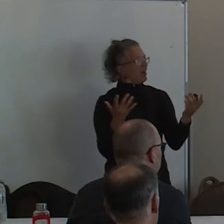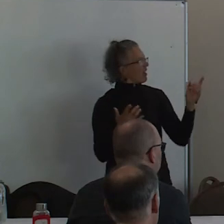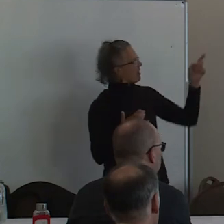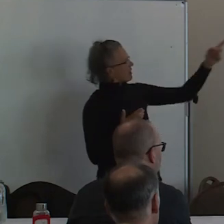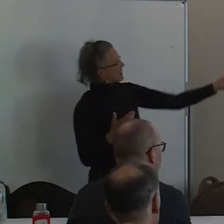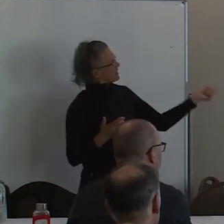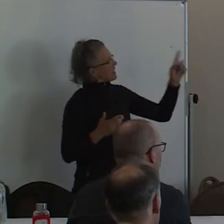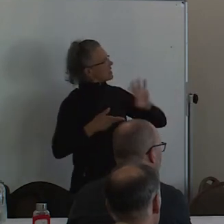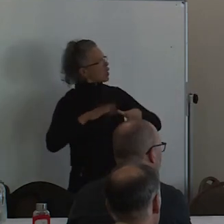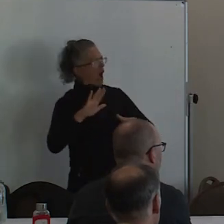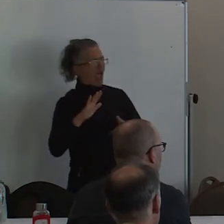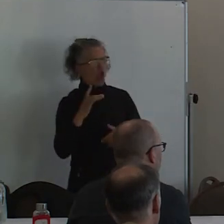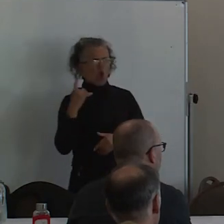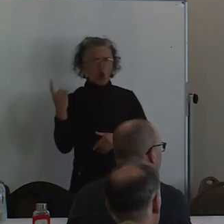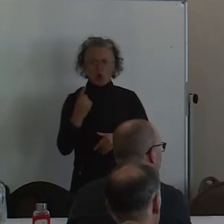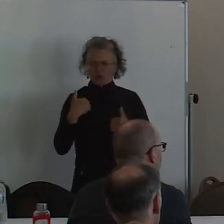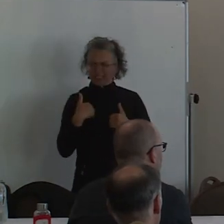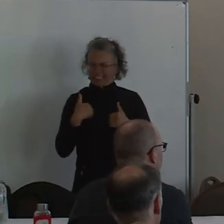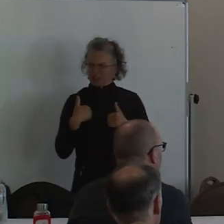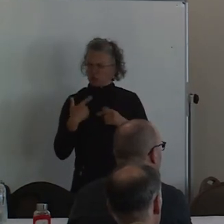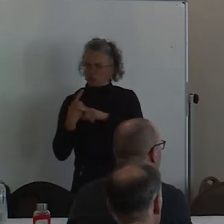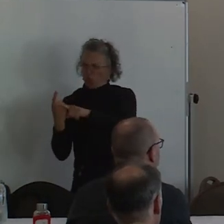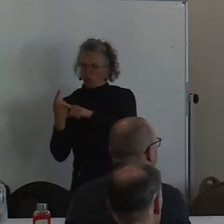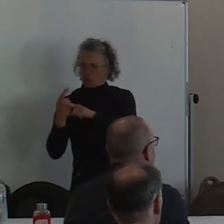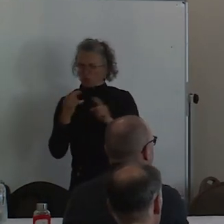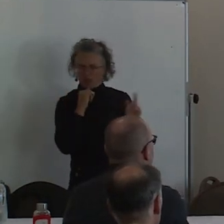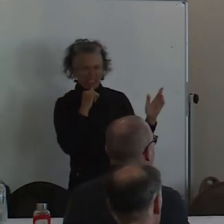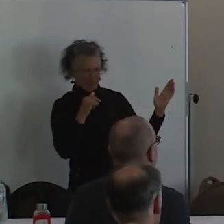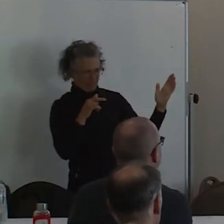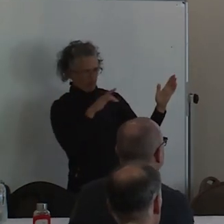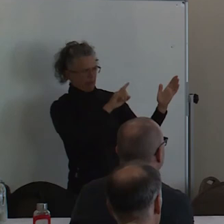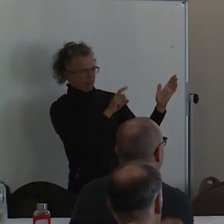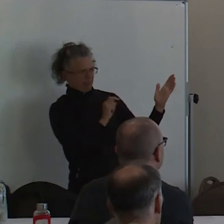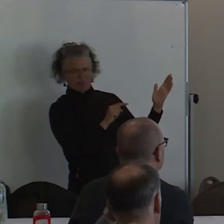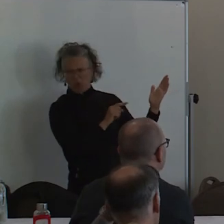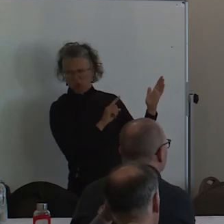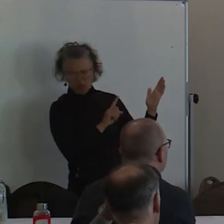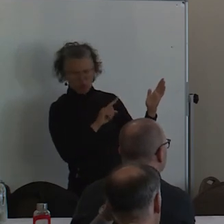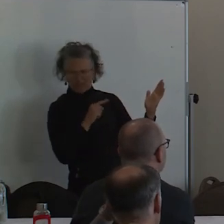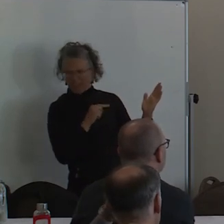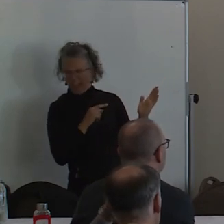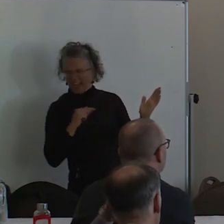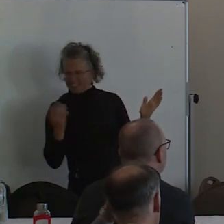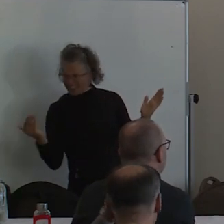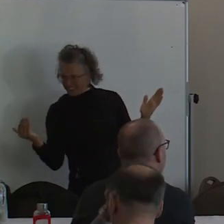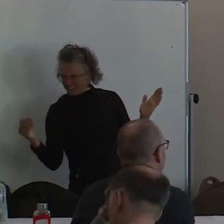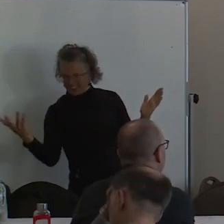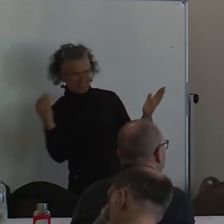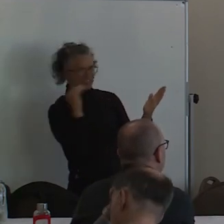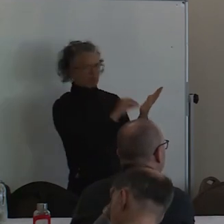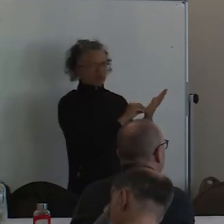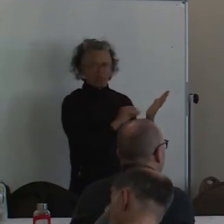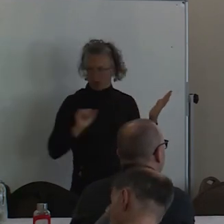talk to like fill those gaps or push your thinking in a different direction? Where is your current thinking of